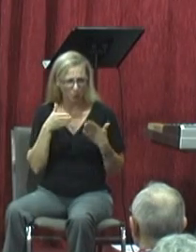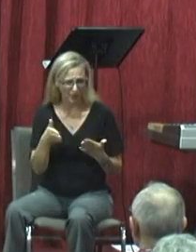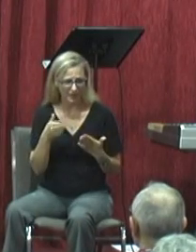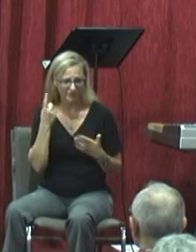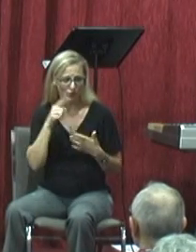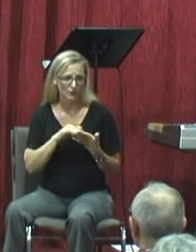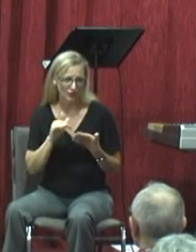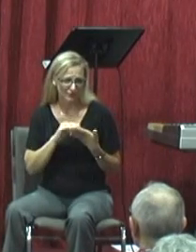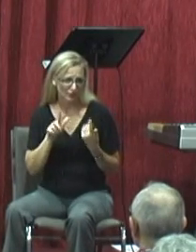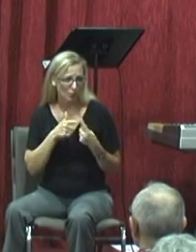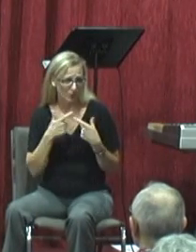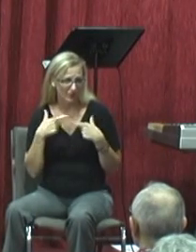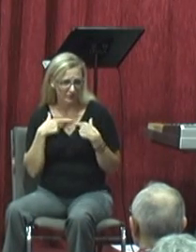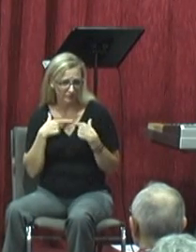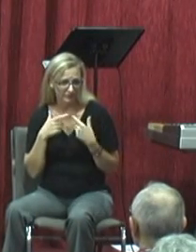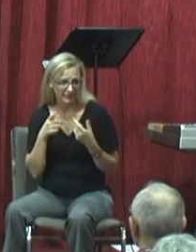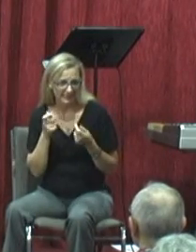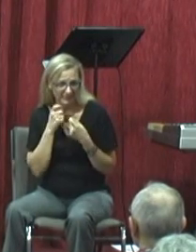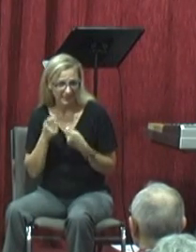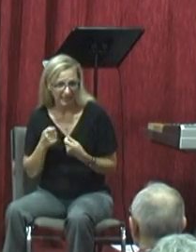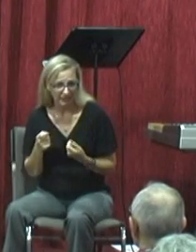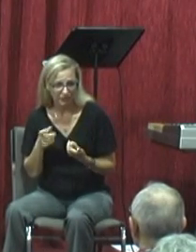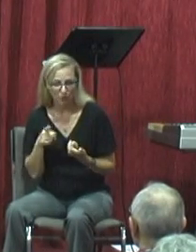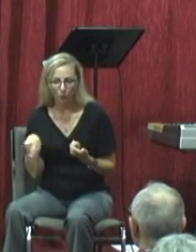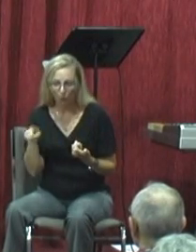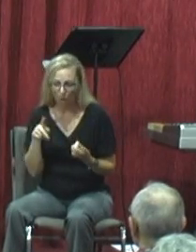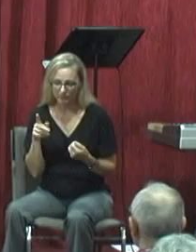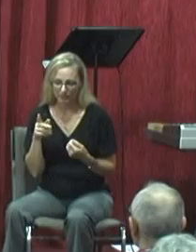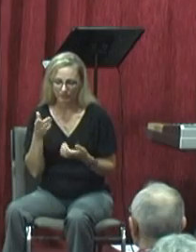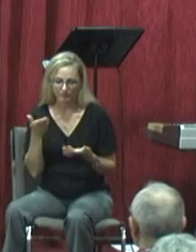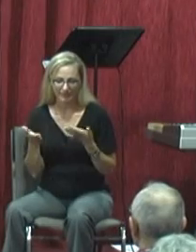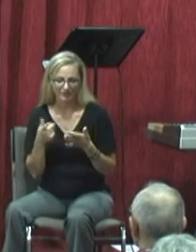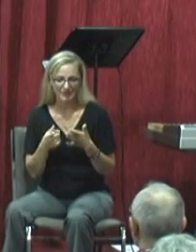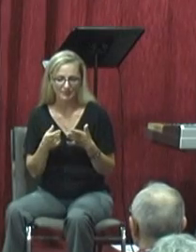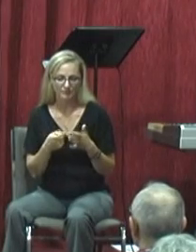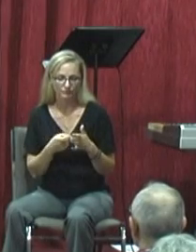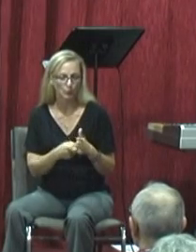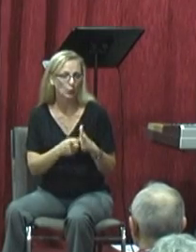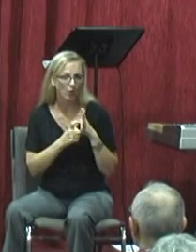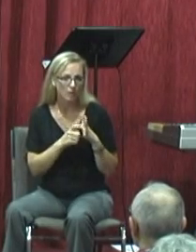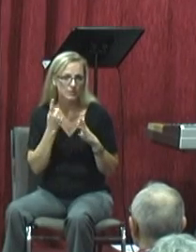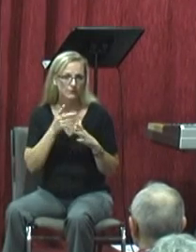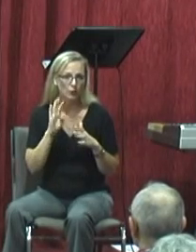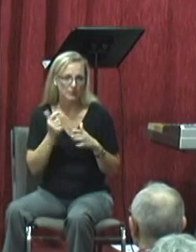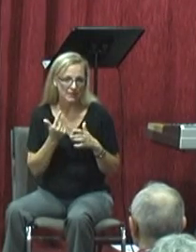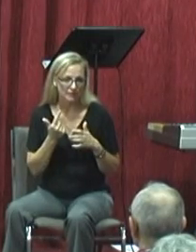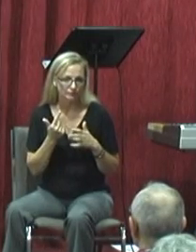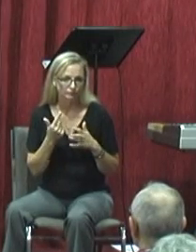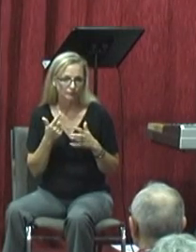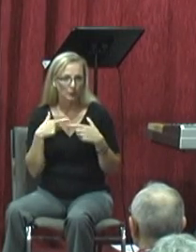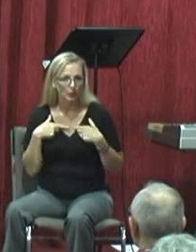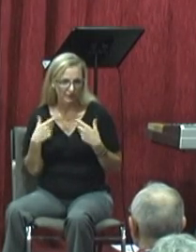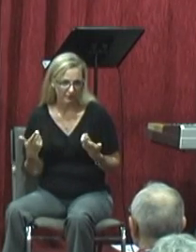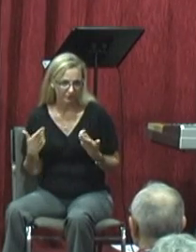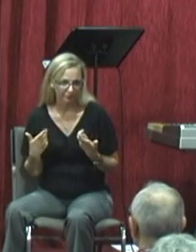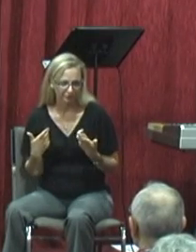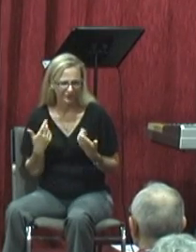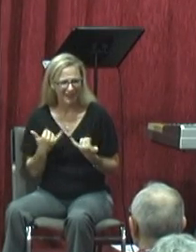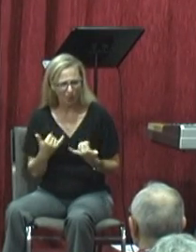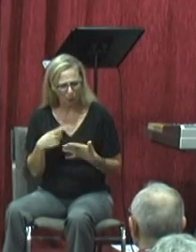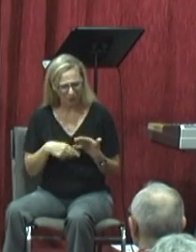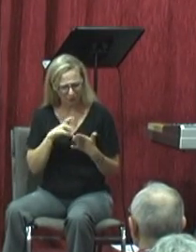for when the Kohanim sinned. So those are the kind of the prerequisites for being a Kohen. Now, what